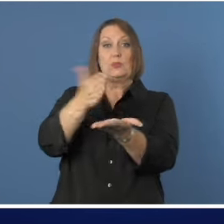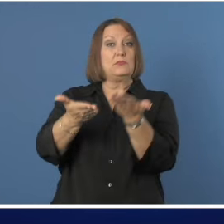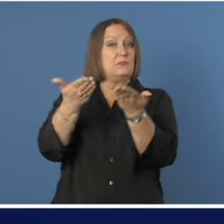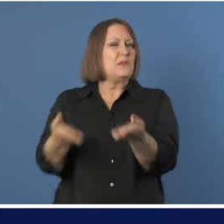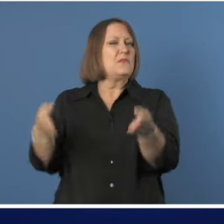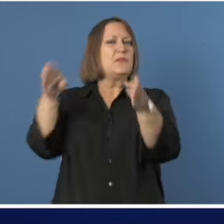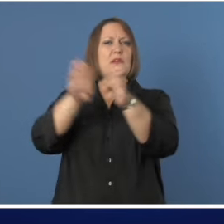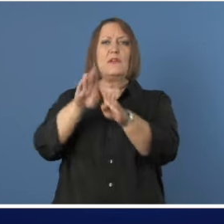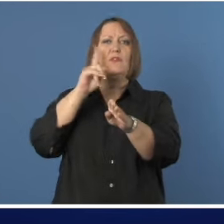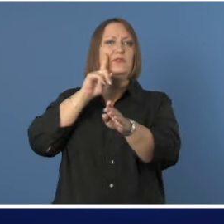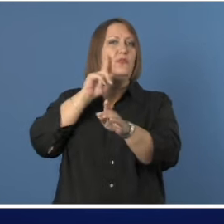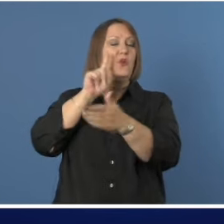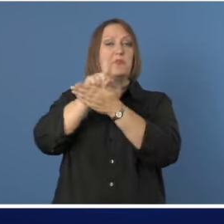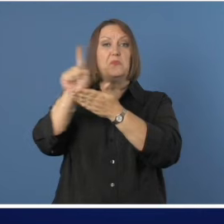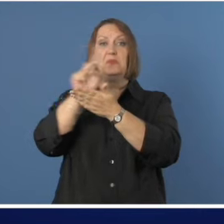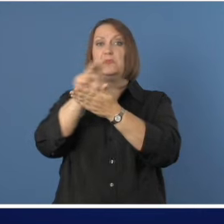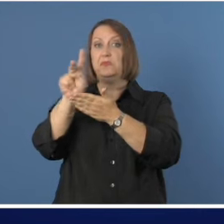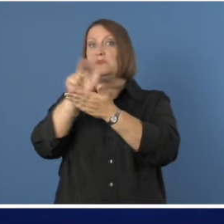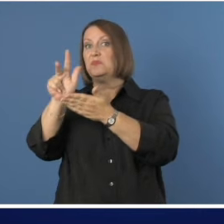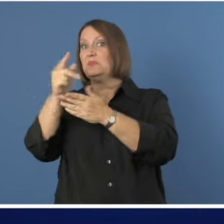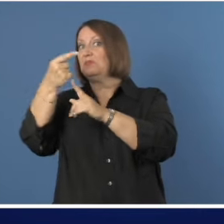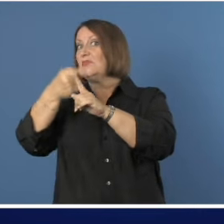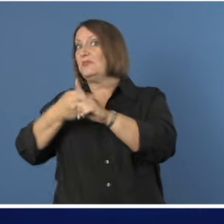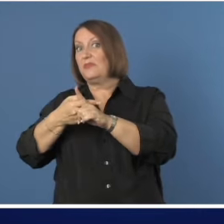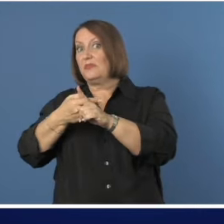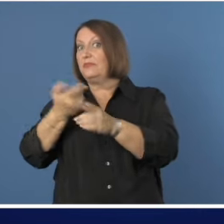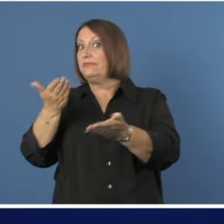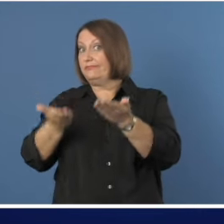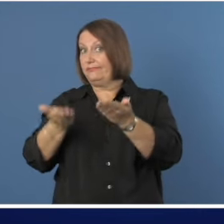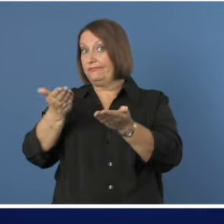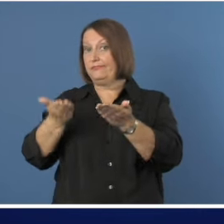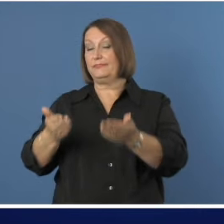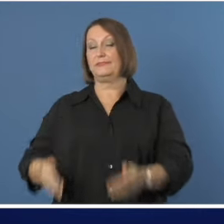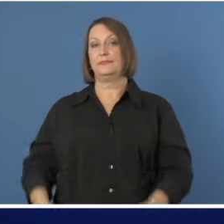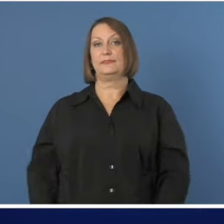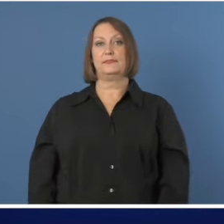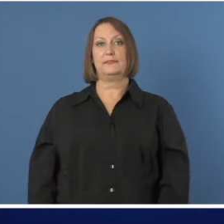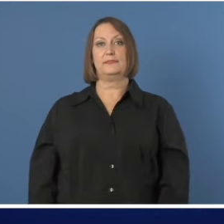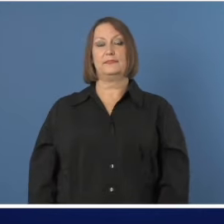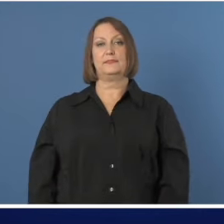Schools may be closed for an extended period of time.